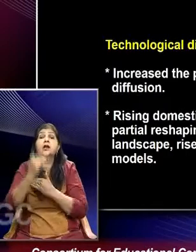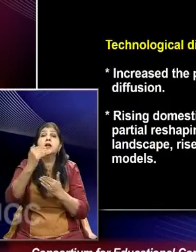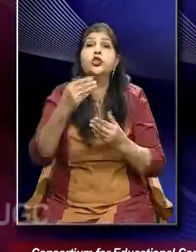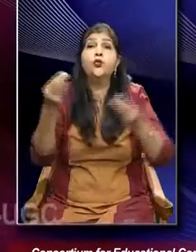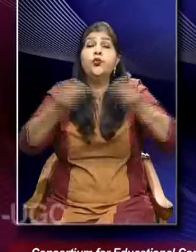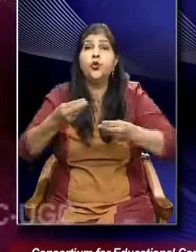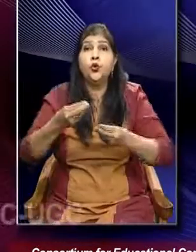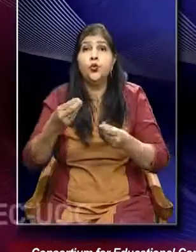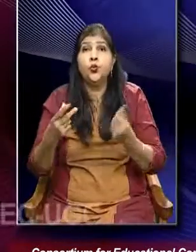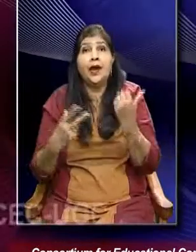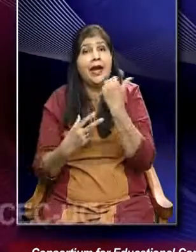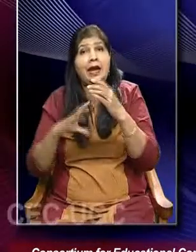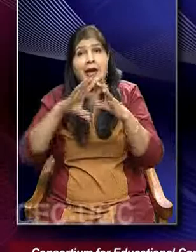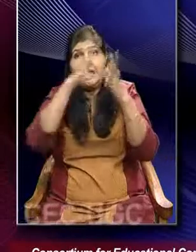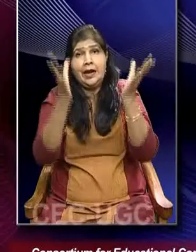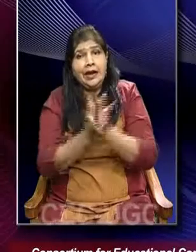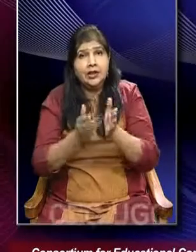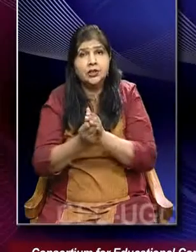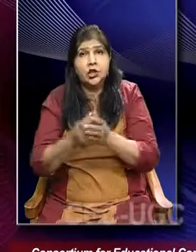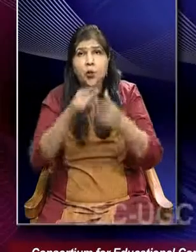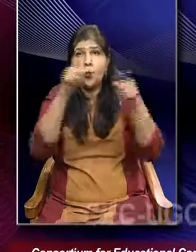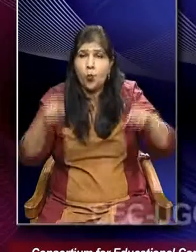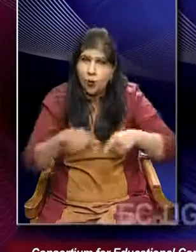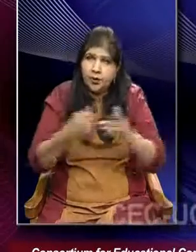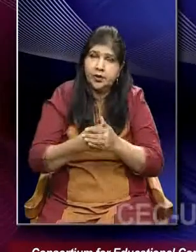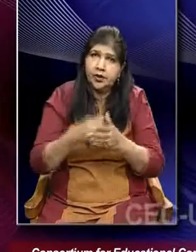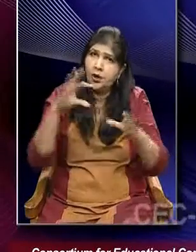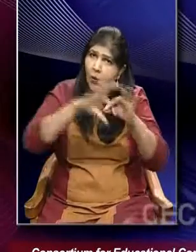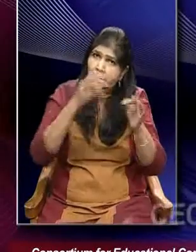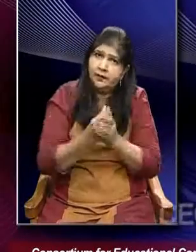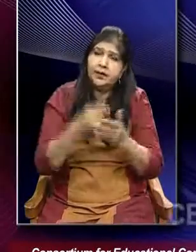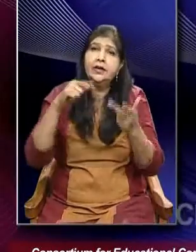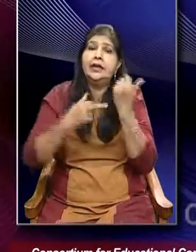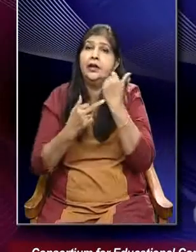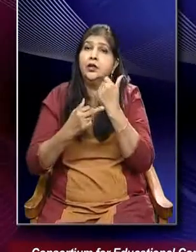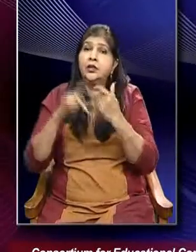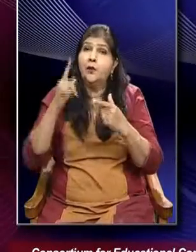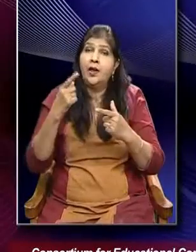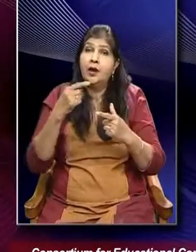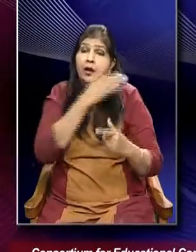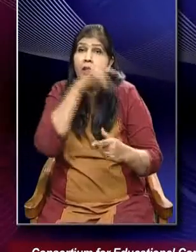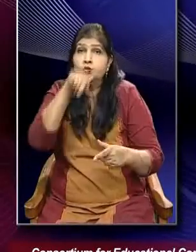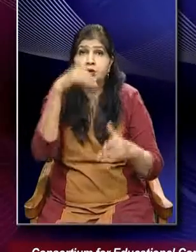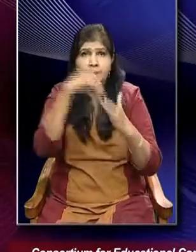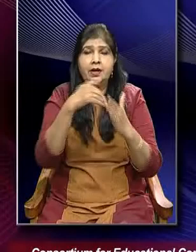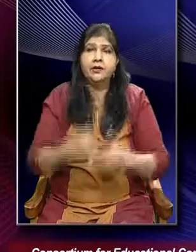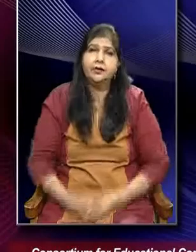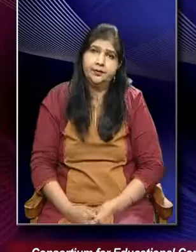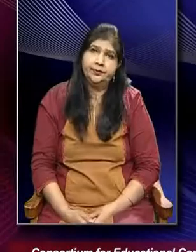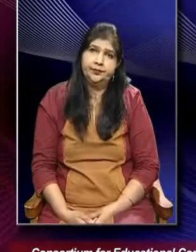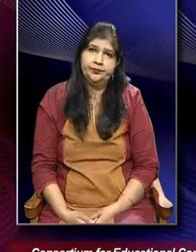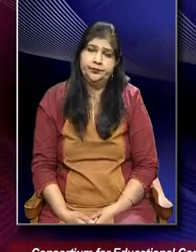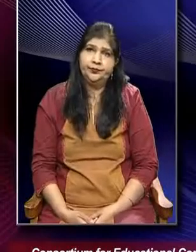industrial models, in all of it, technology is playing a very important role.